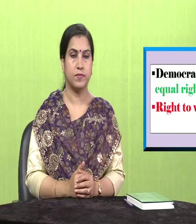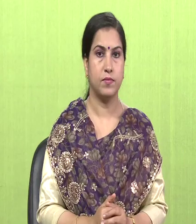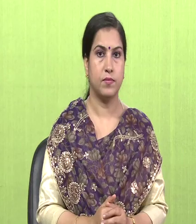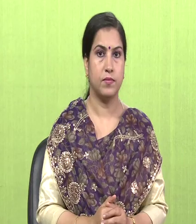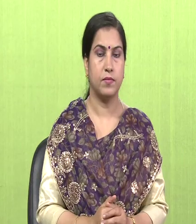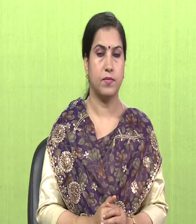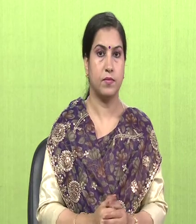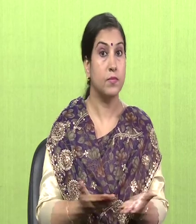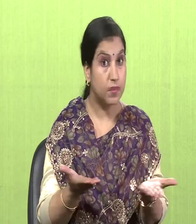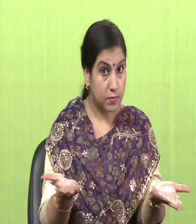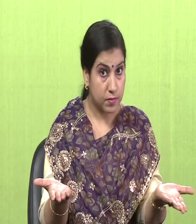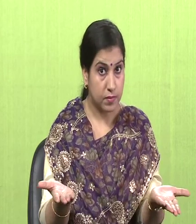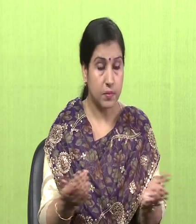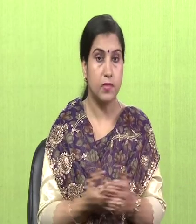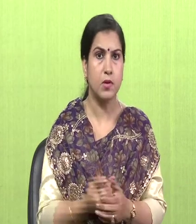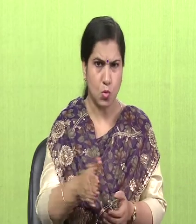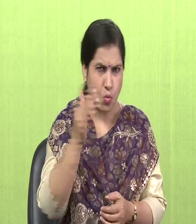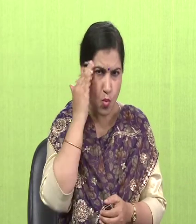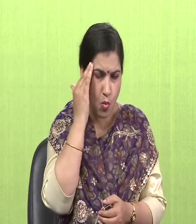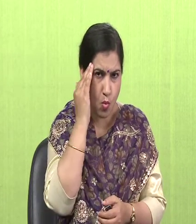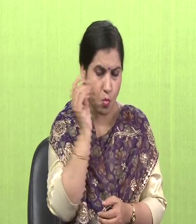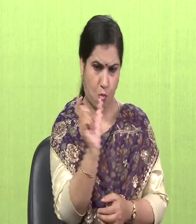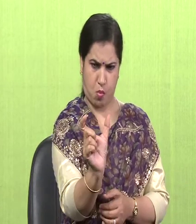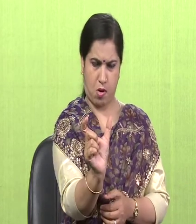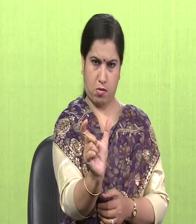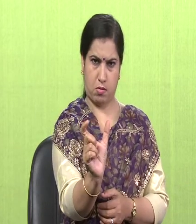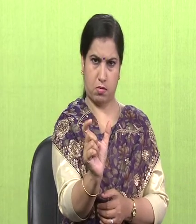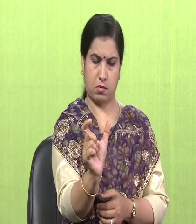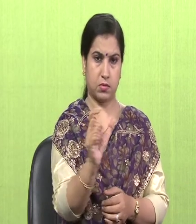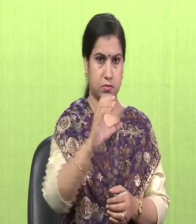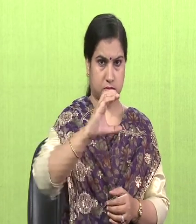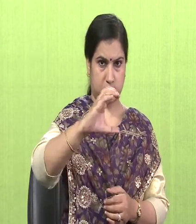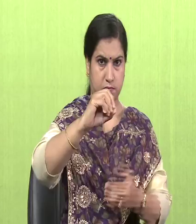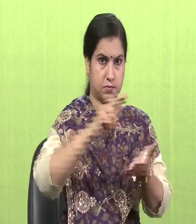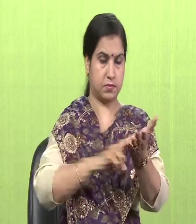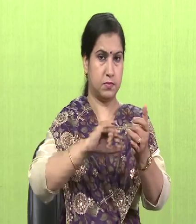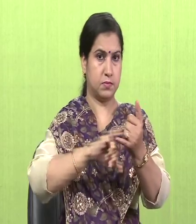Dear learners, do you know the meaning of constitution?